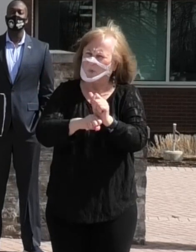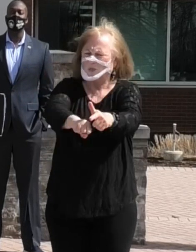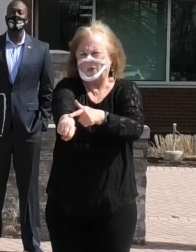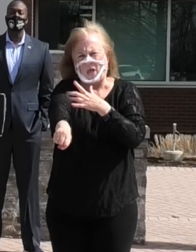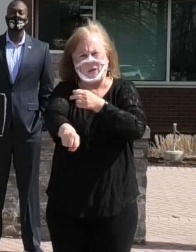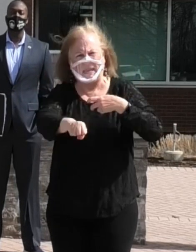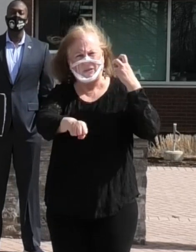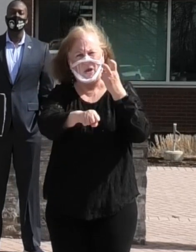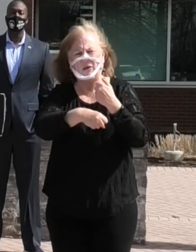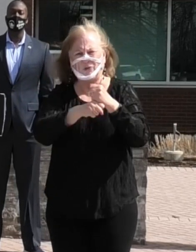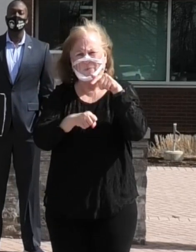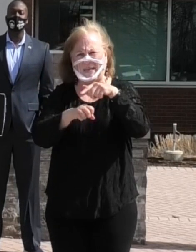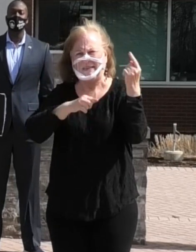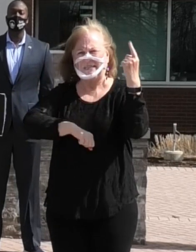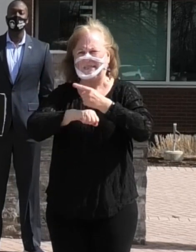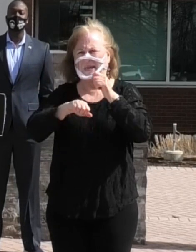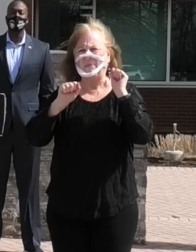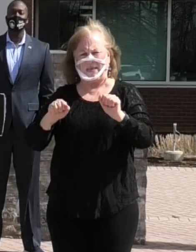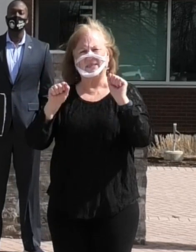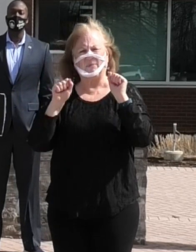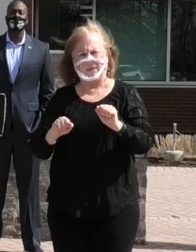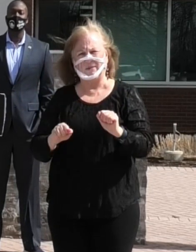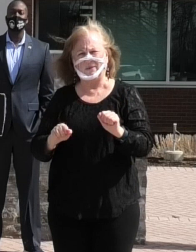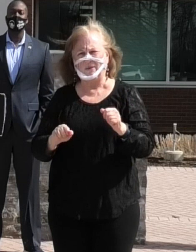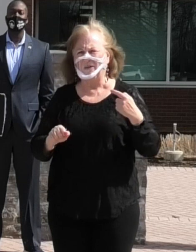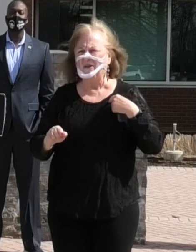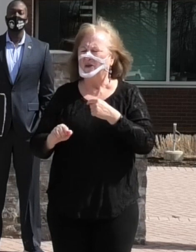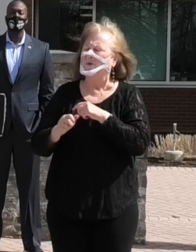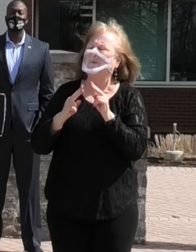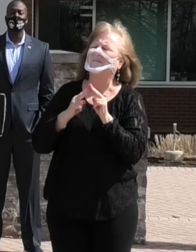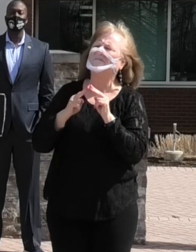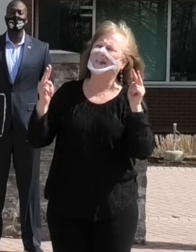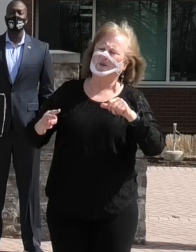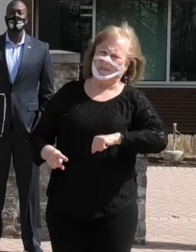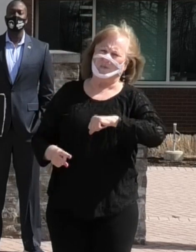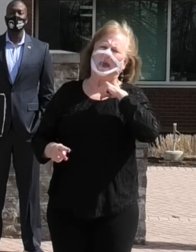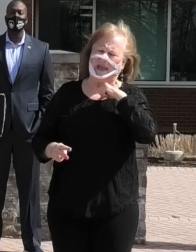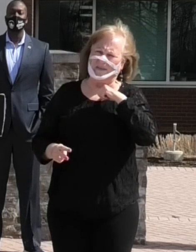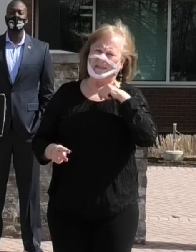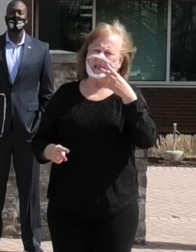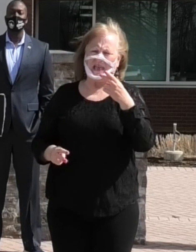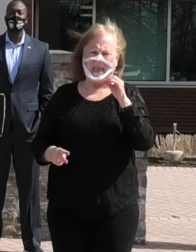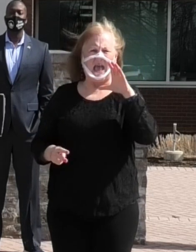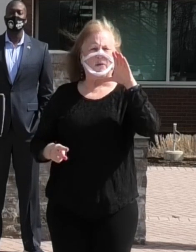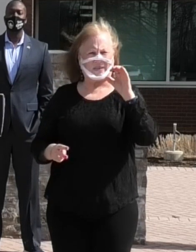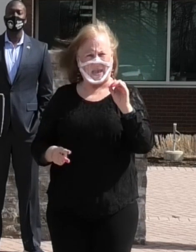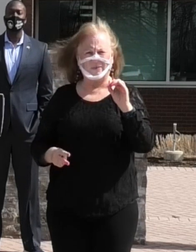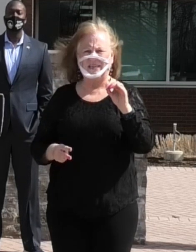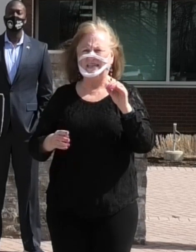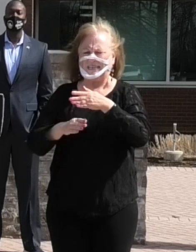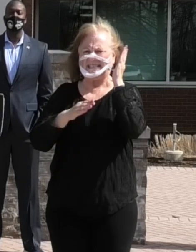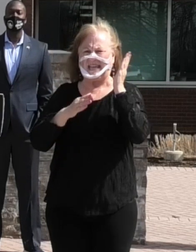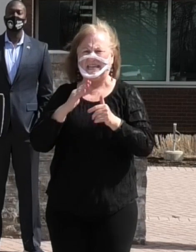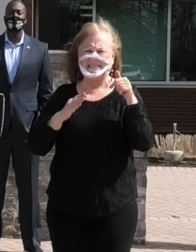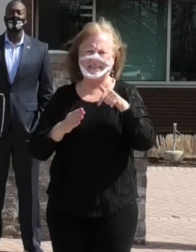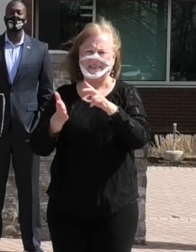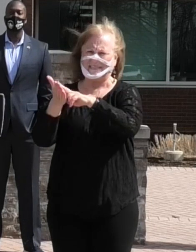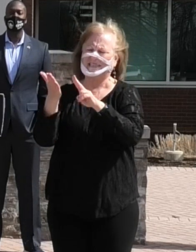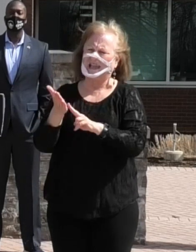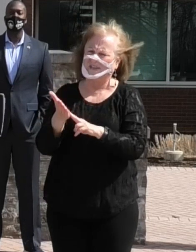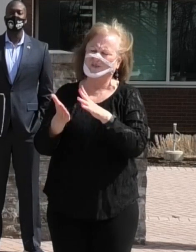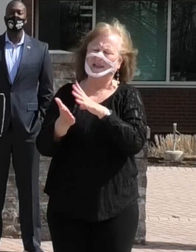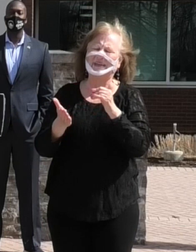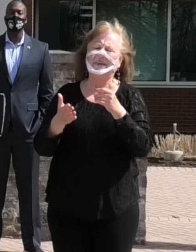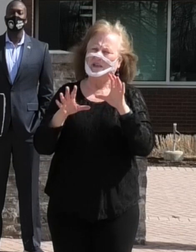and hard to make this day possible. We are incredibly proud that Howard County is ending this contract, and